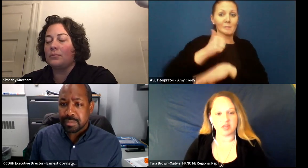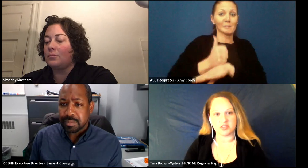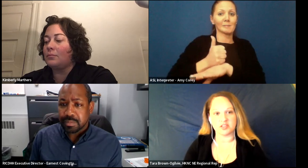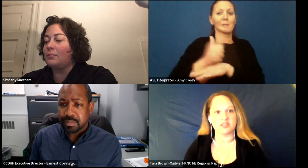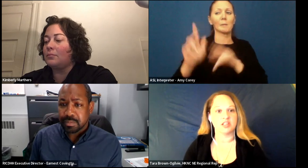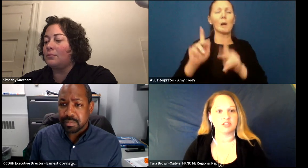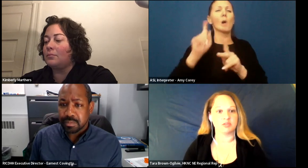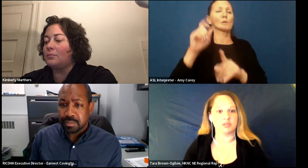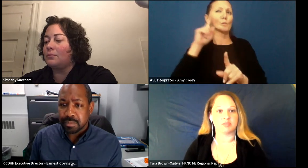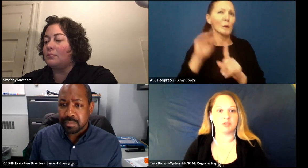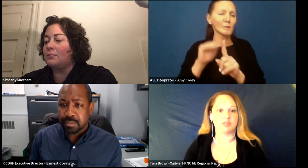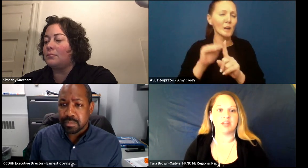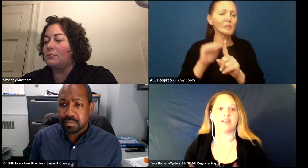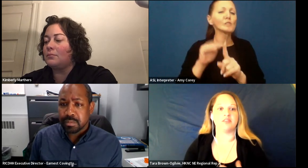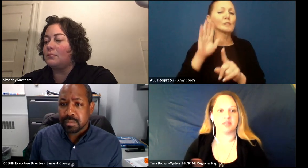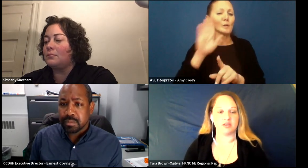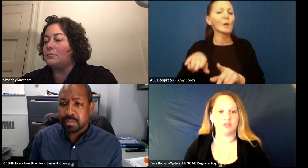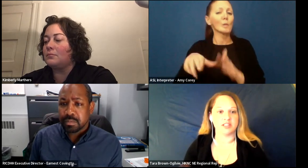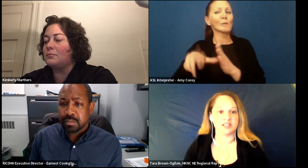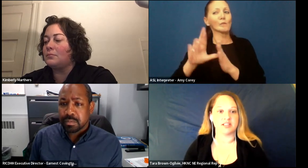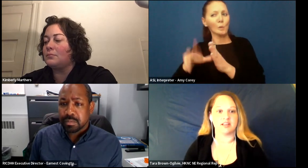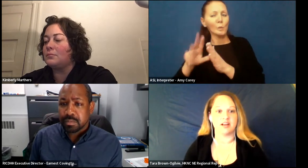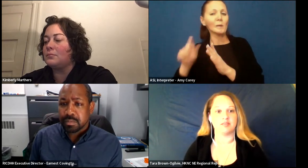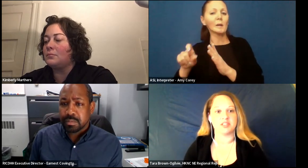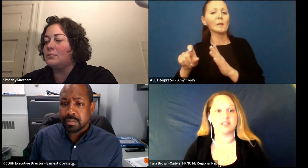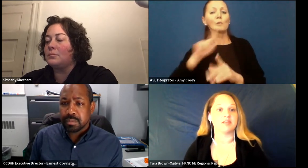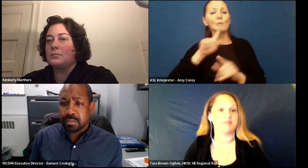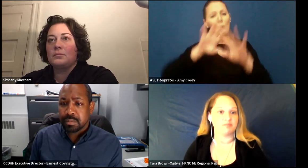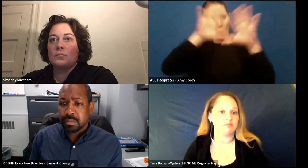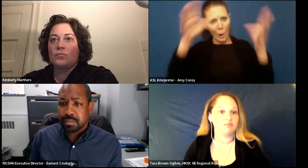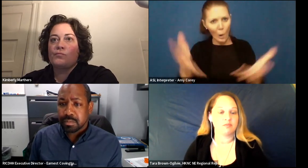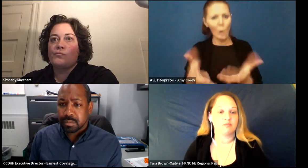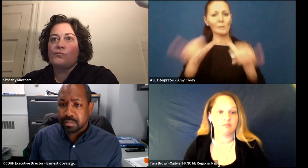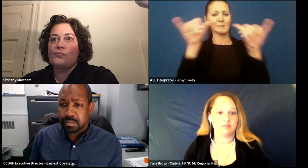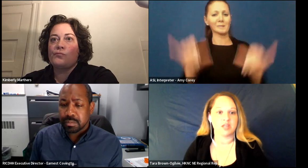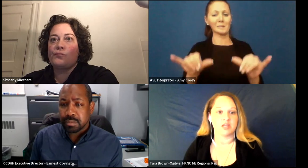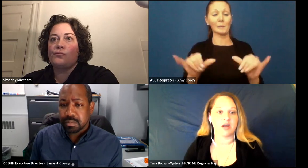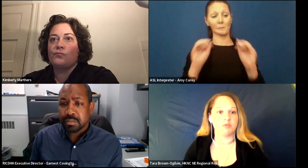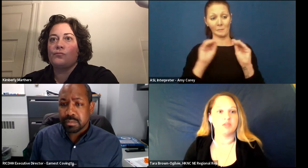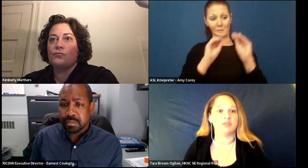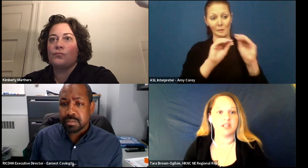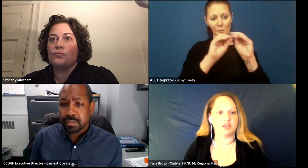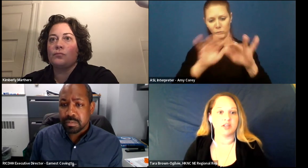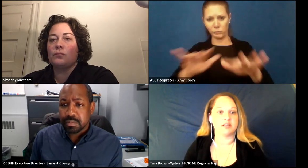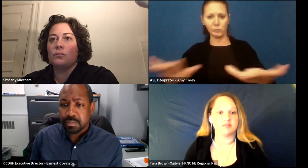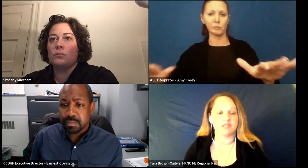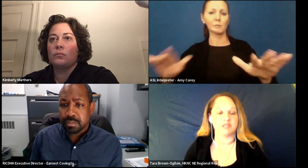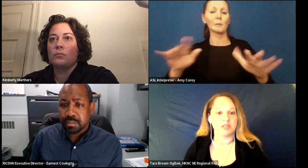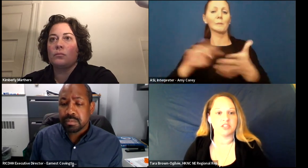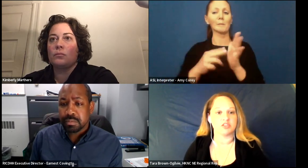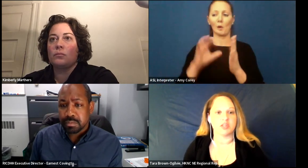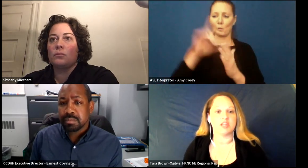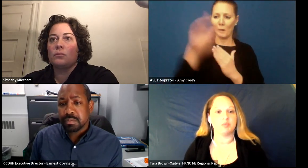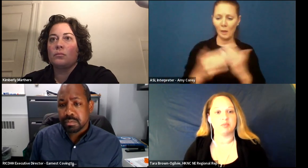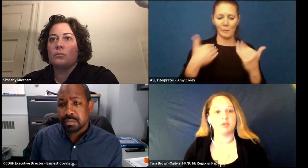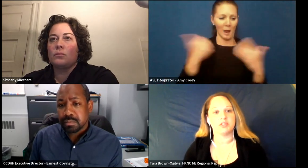need refreshers. So it's supposed to be kind of like a holistic system that you have what you need, curriculums and